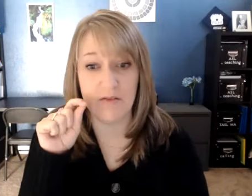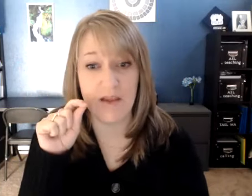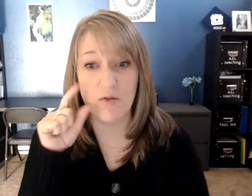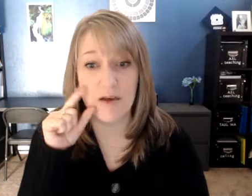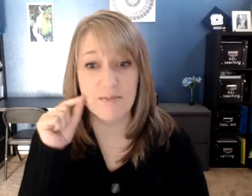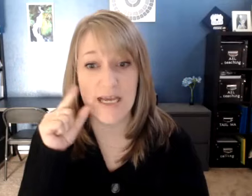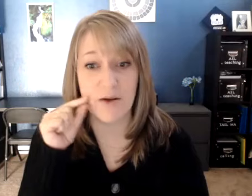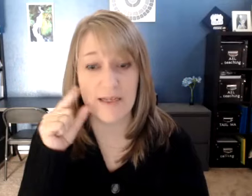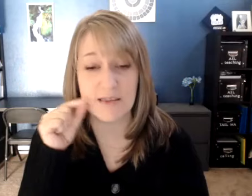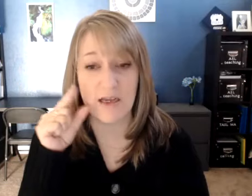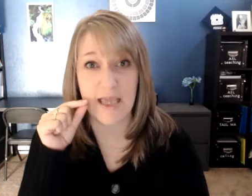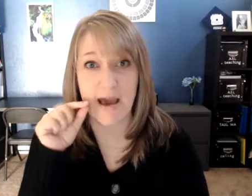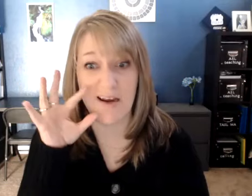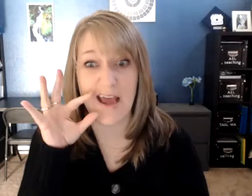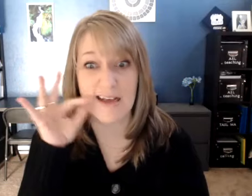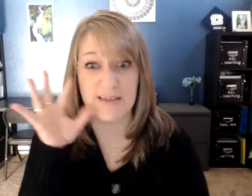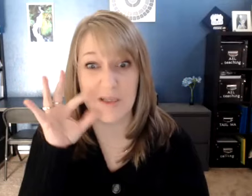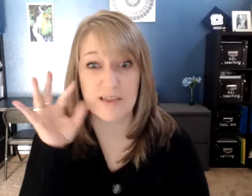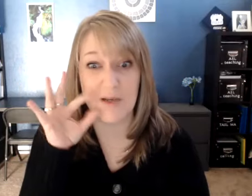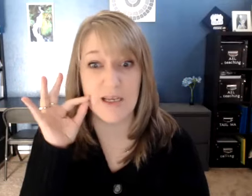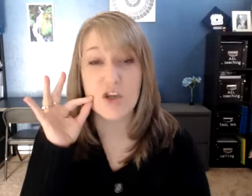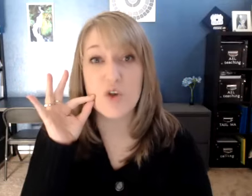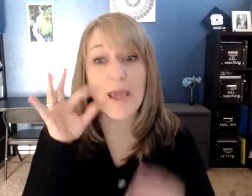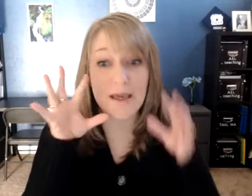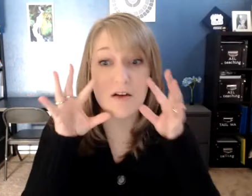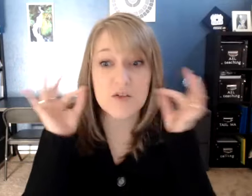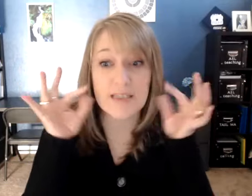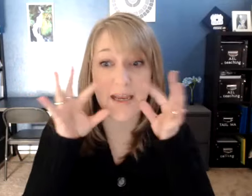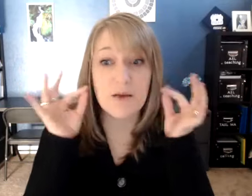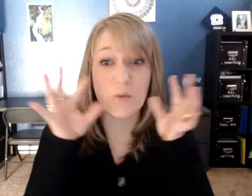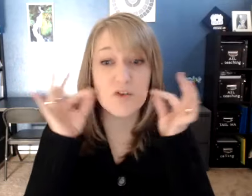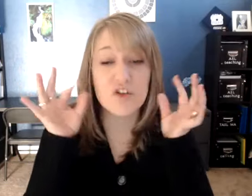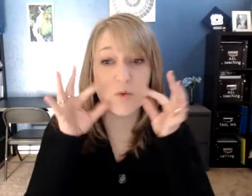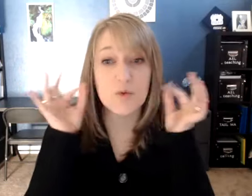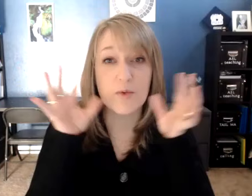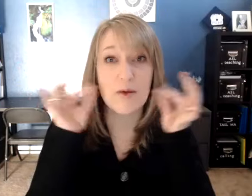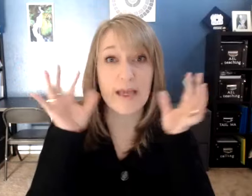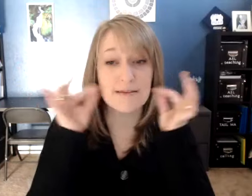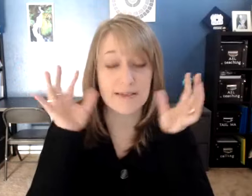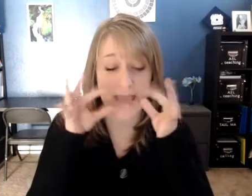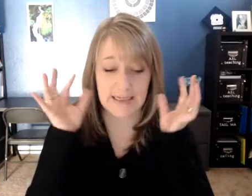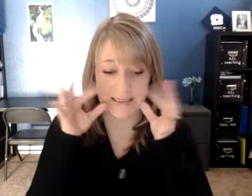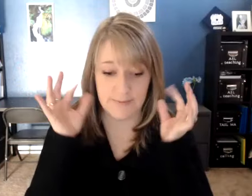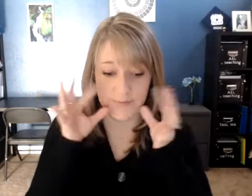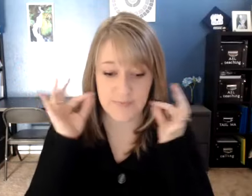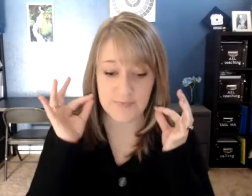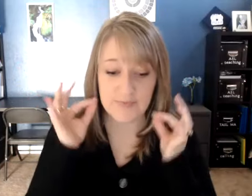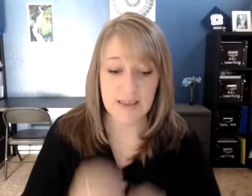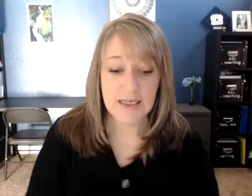They don't come down. That's not cat. It has to be this way. You can also sign it with 2 hands, cat.